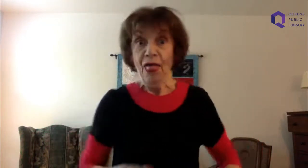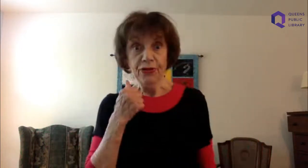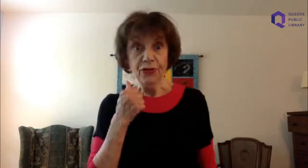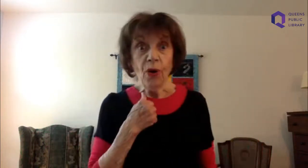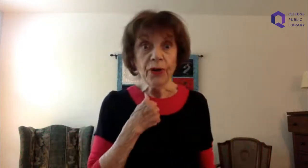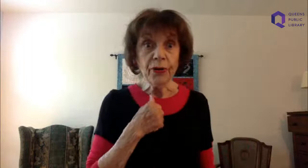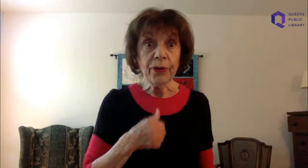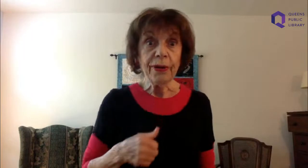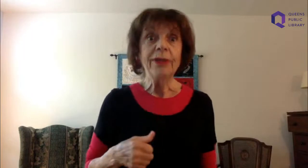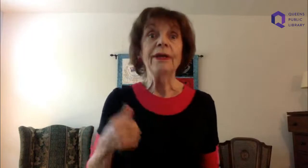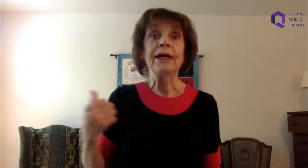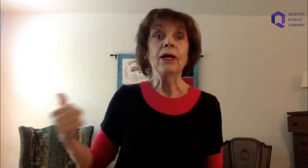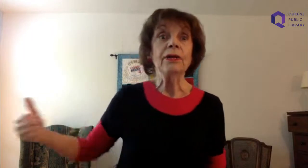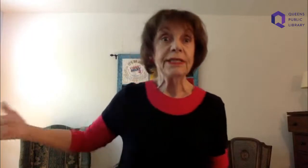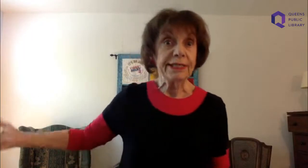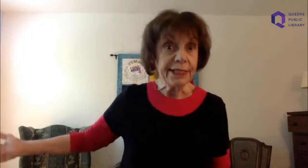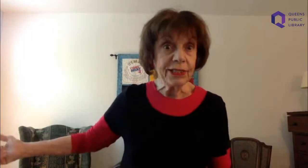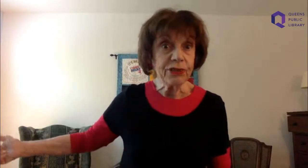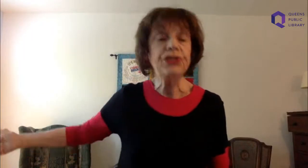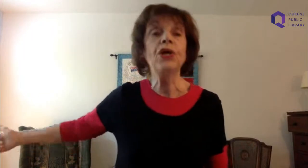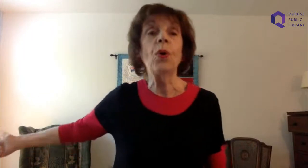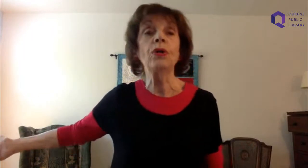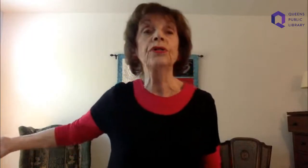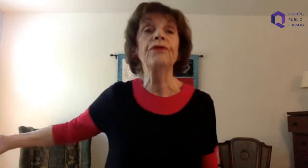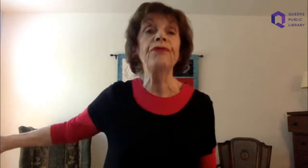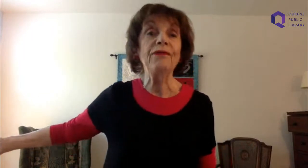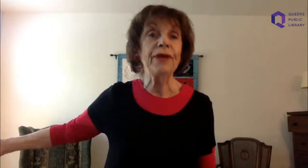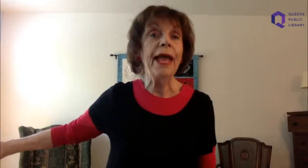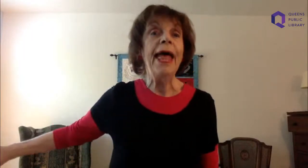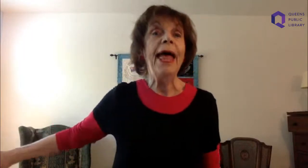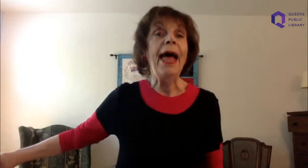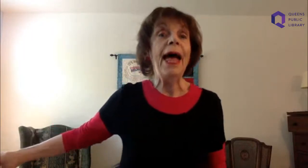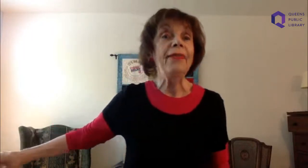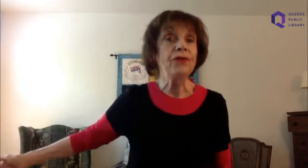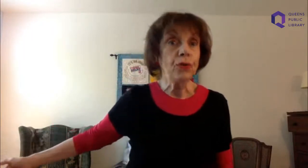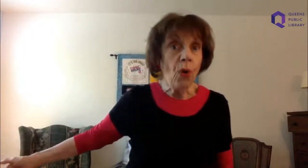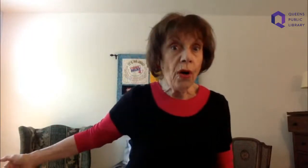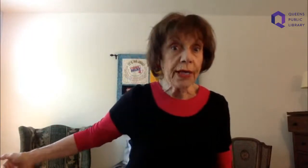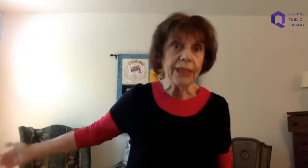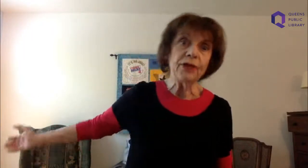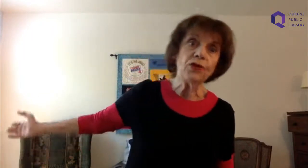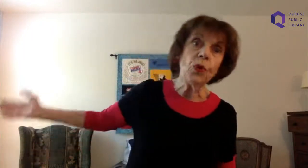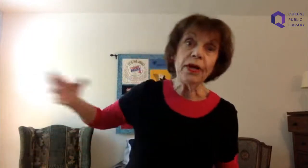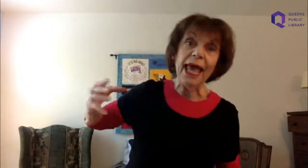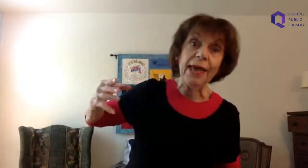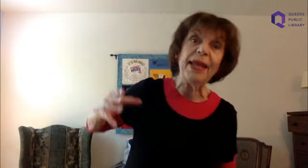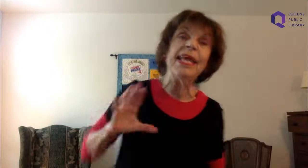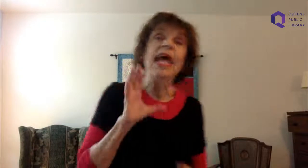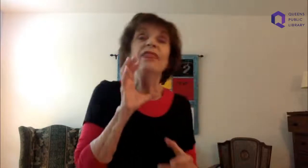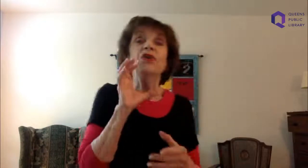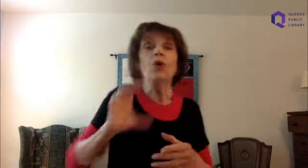the daughter, the sister, she called her favorite, the dog, and the dog came, and the dog